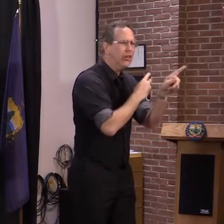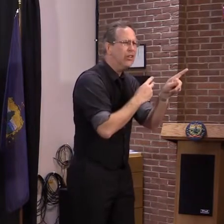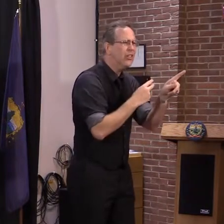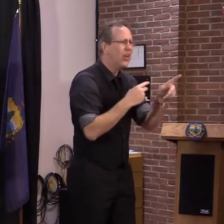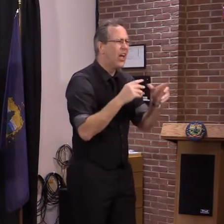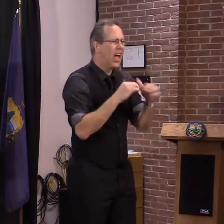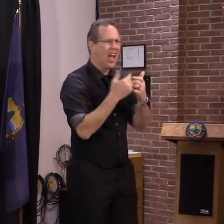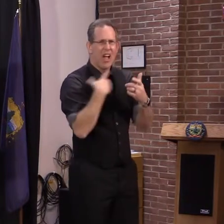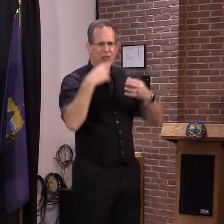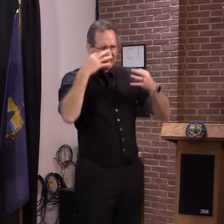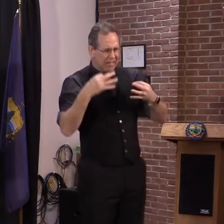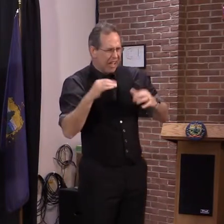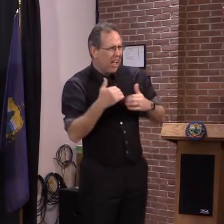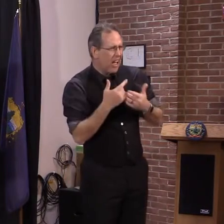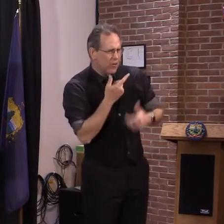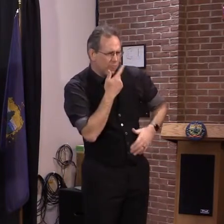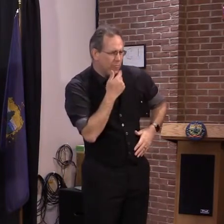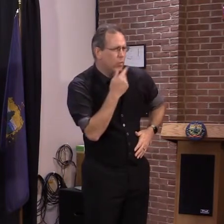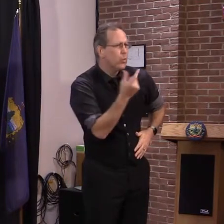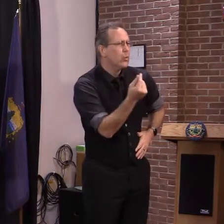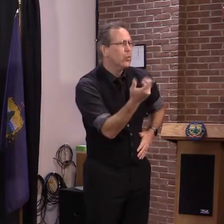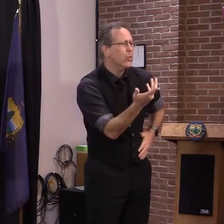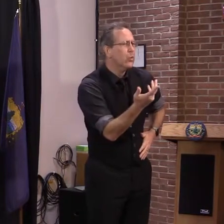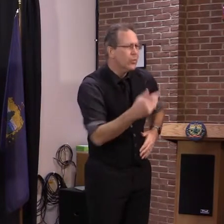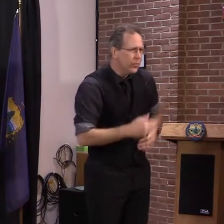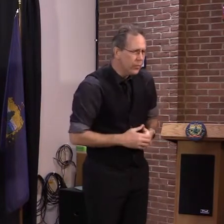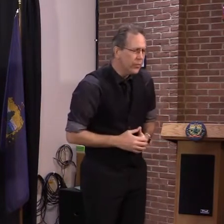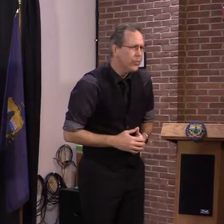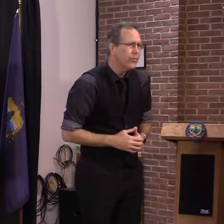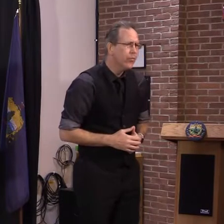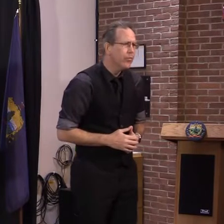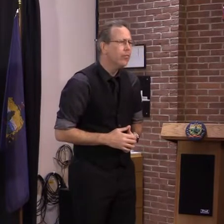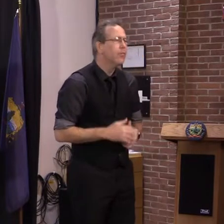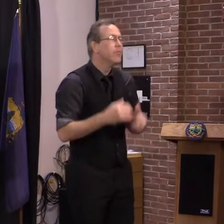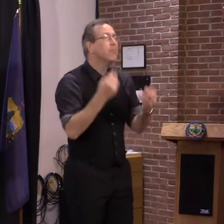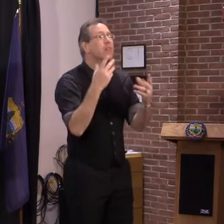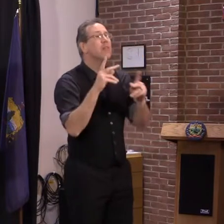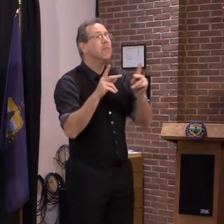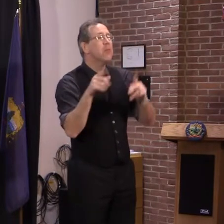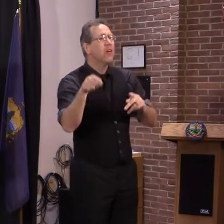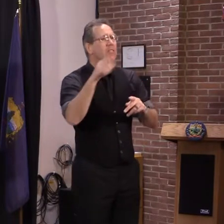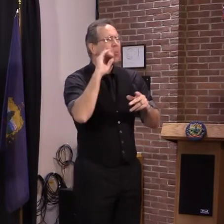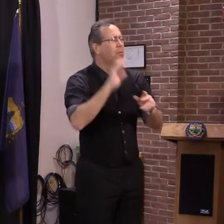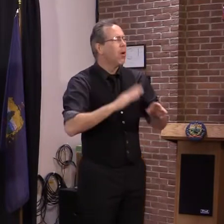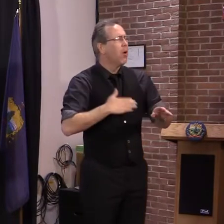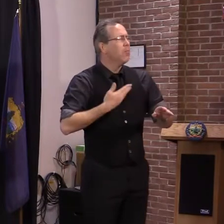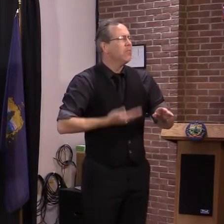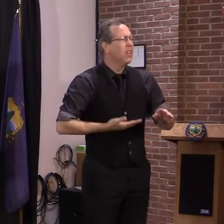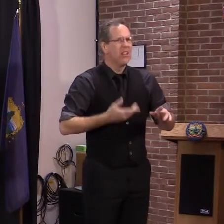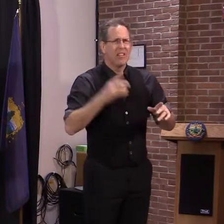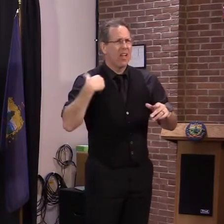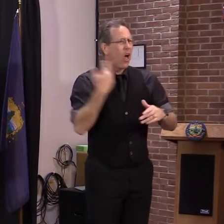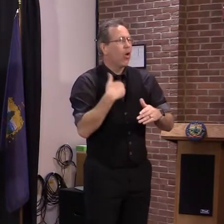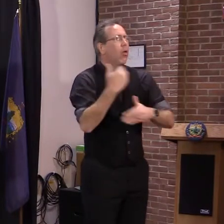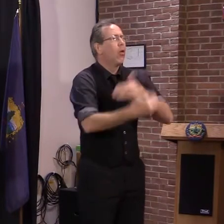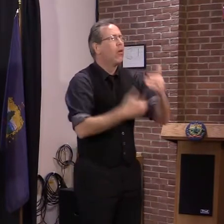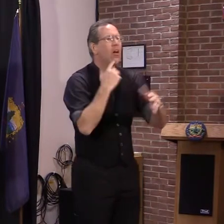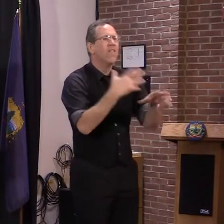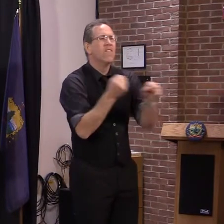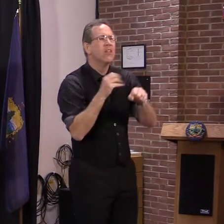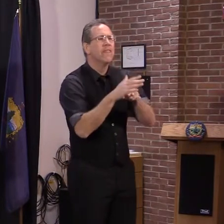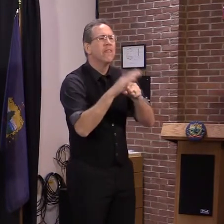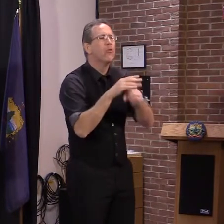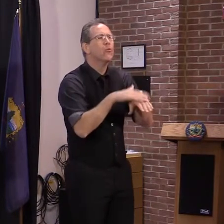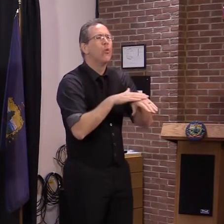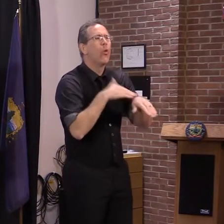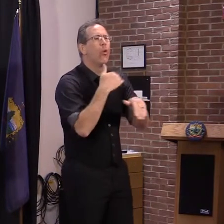Even though I think more will be upset we're not moving faster, I know for some, moving away from masking won't